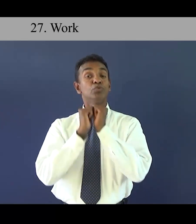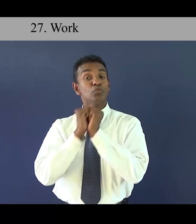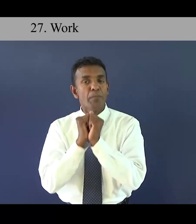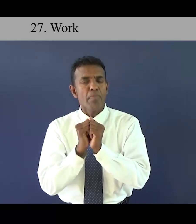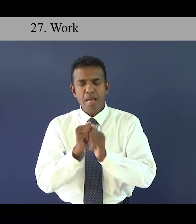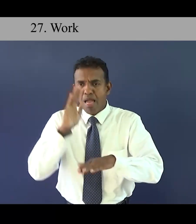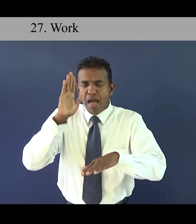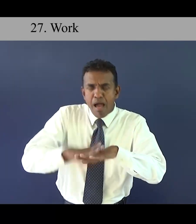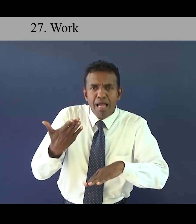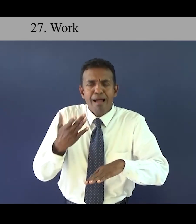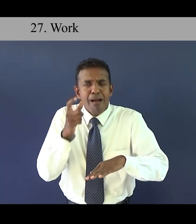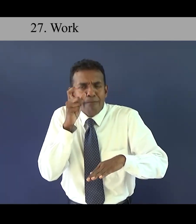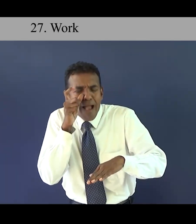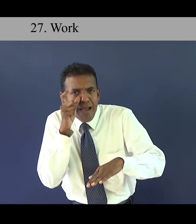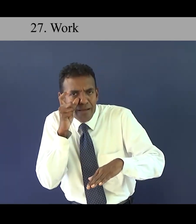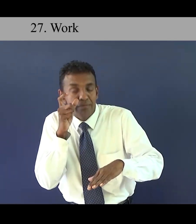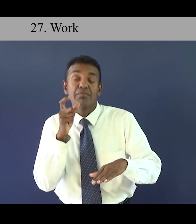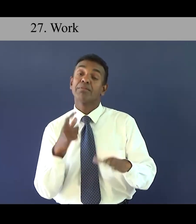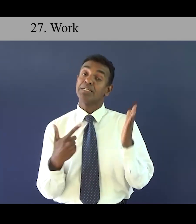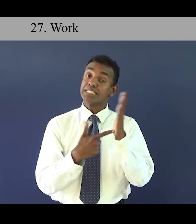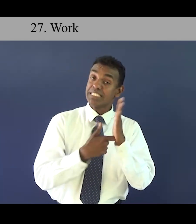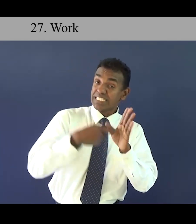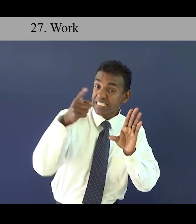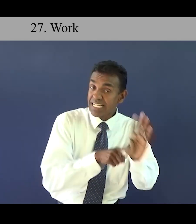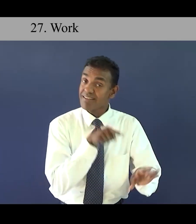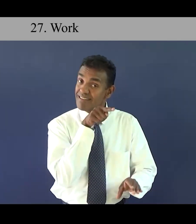help disabled people get back to work.